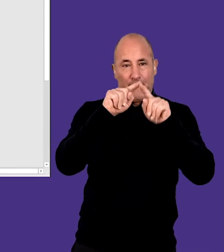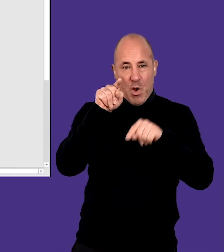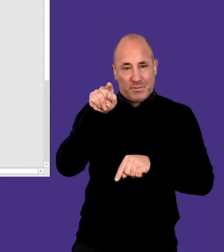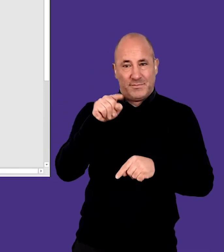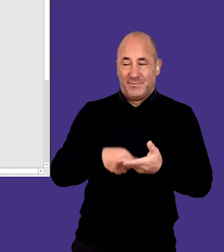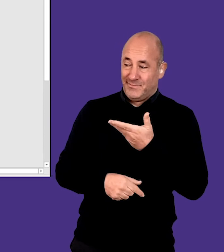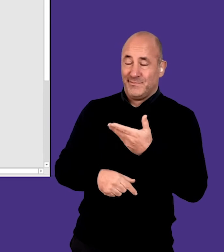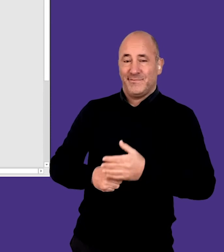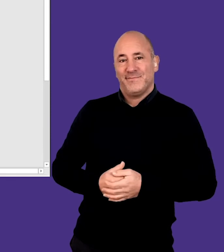here.